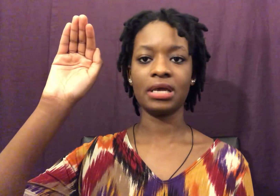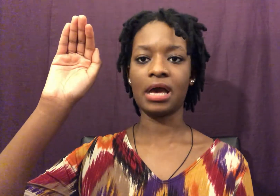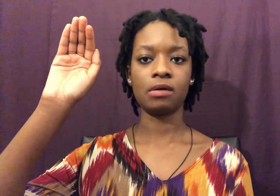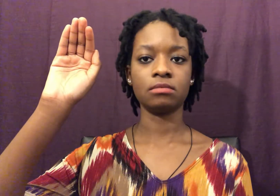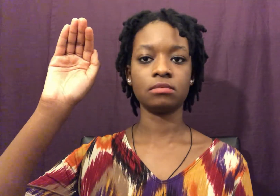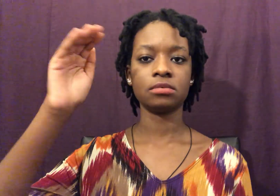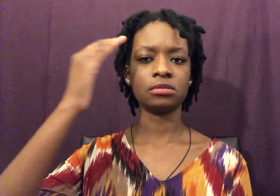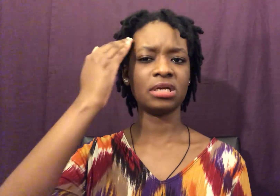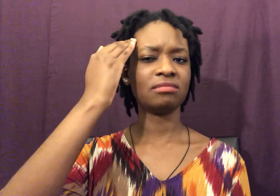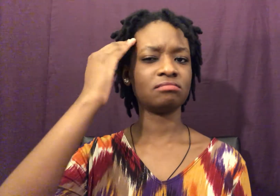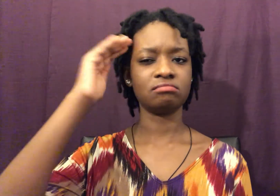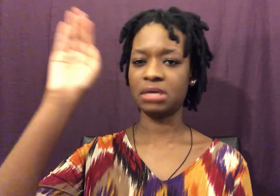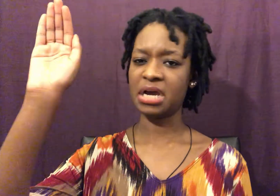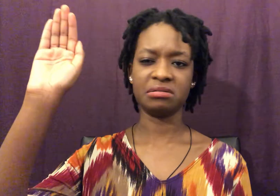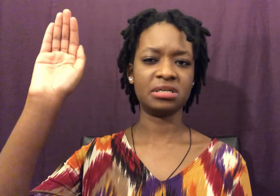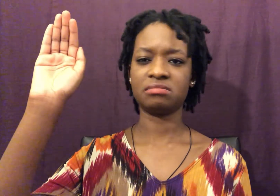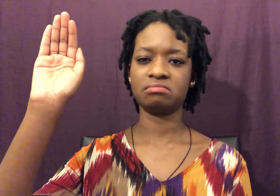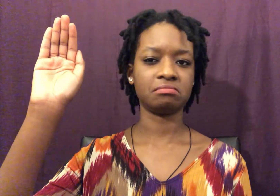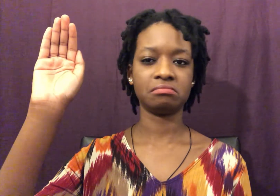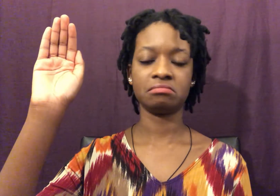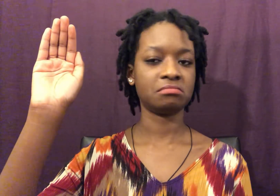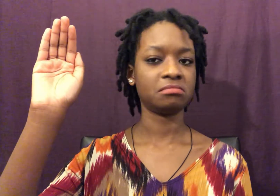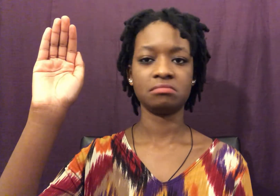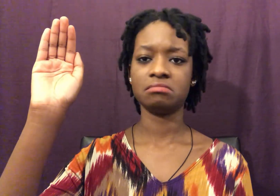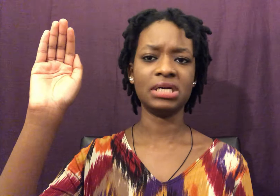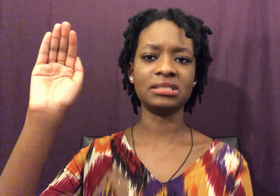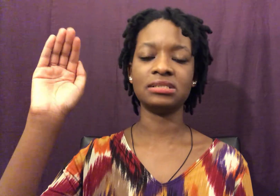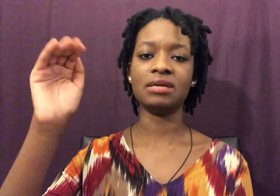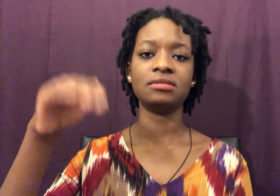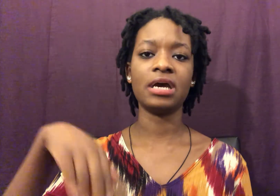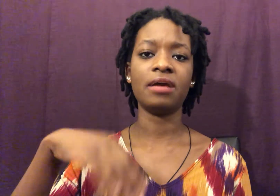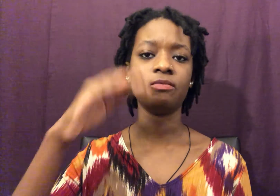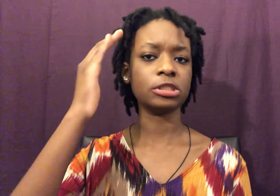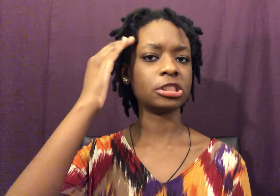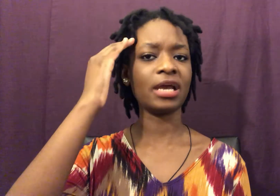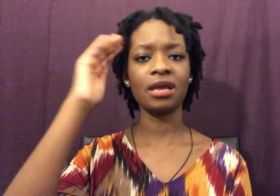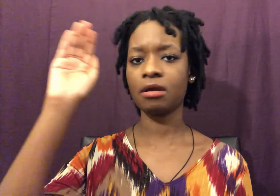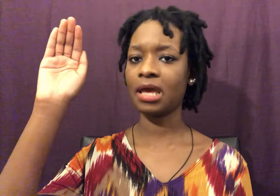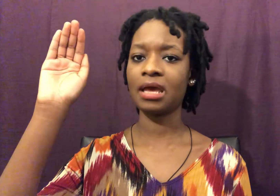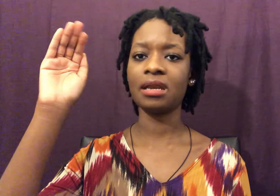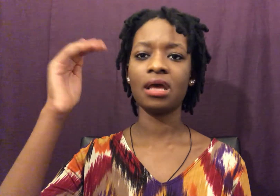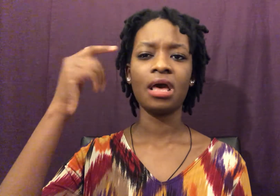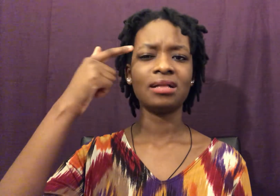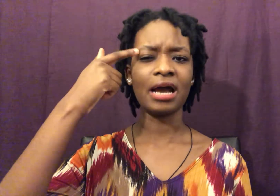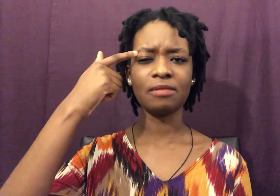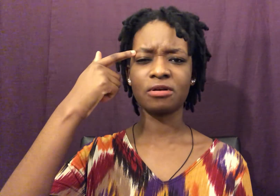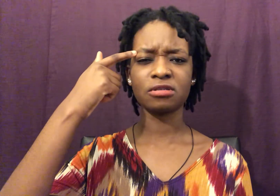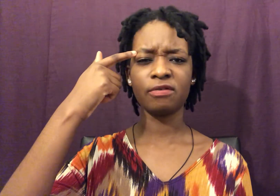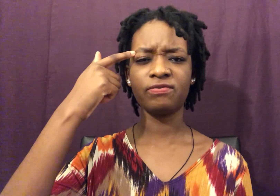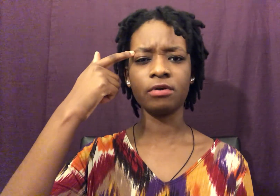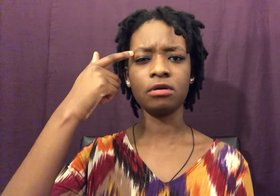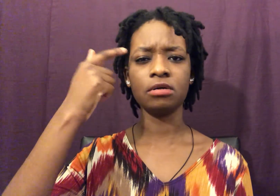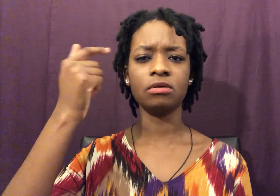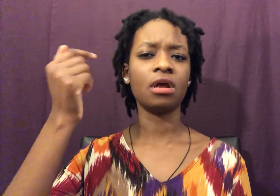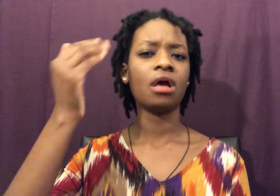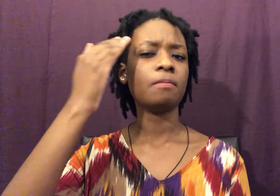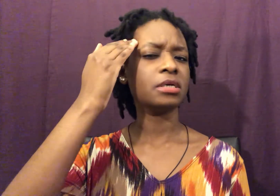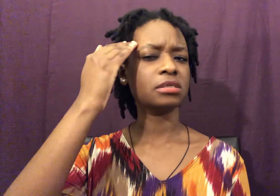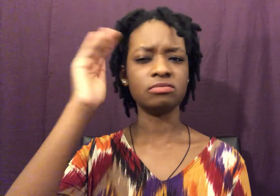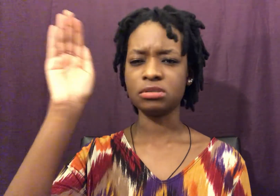out. So like, I don't know. At the same time, we're shaking our head, eyebrows are furrowed because we